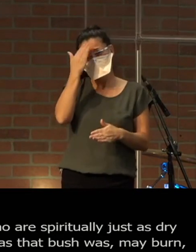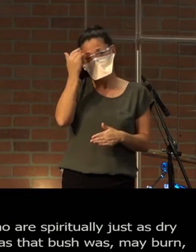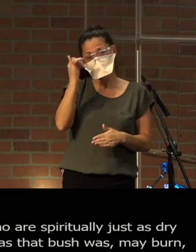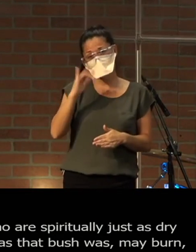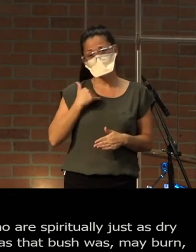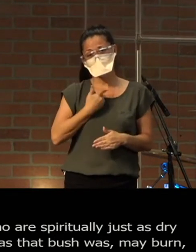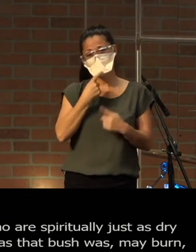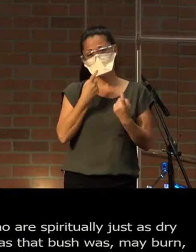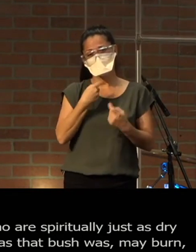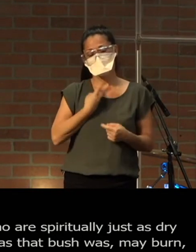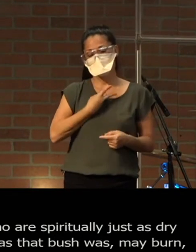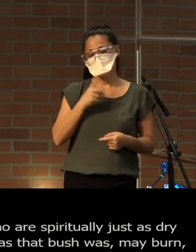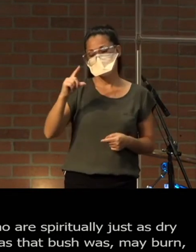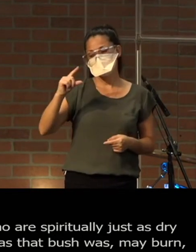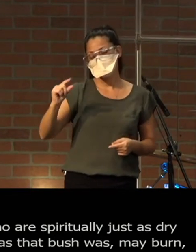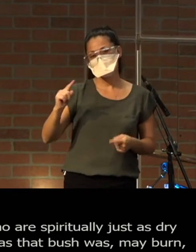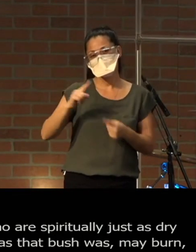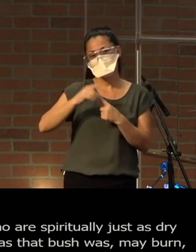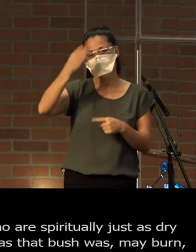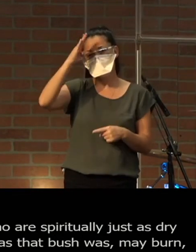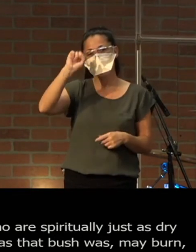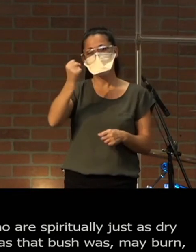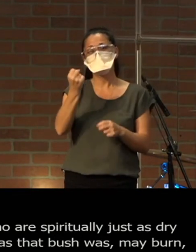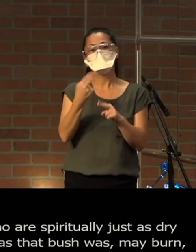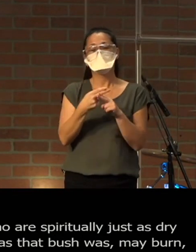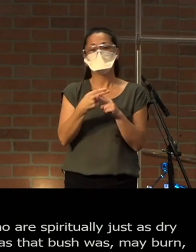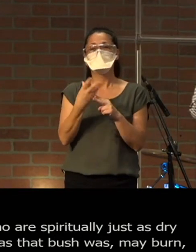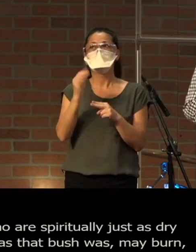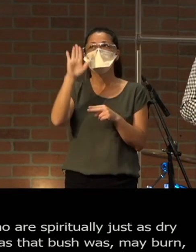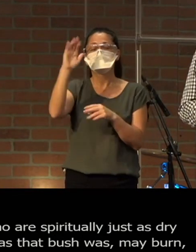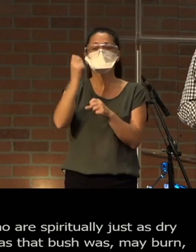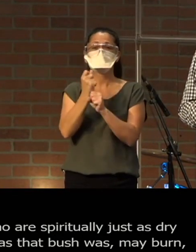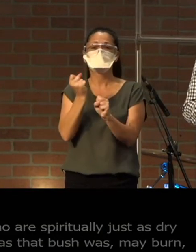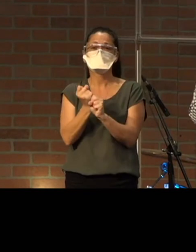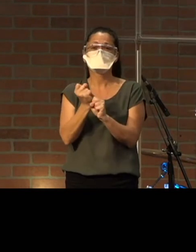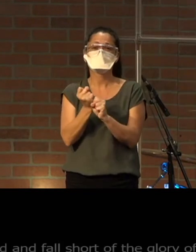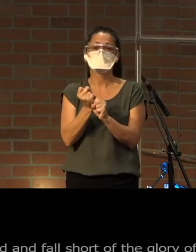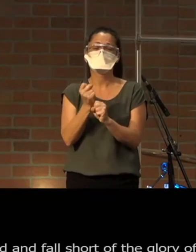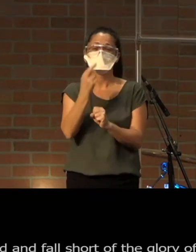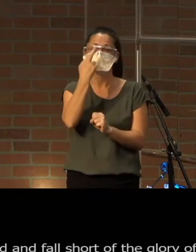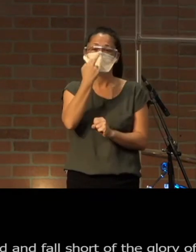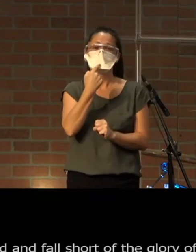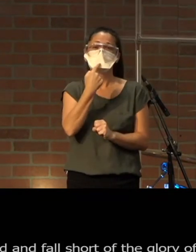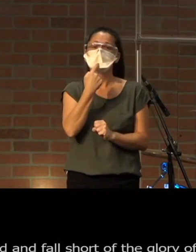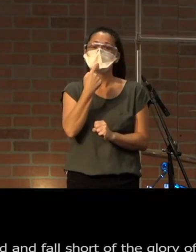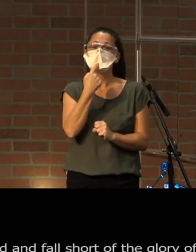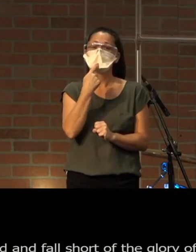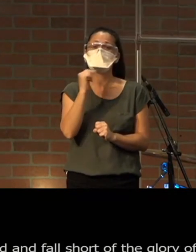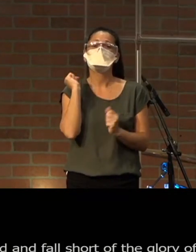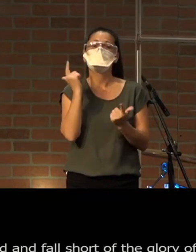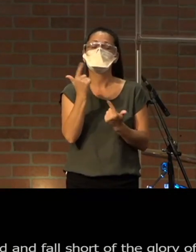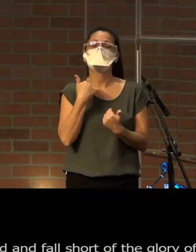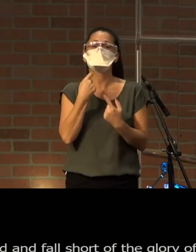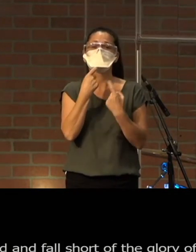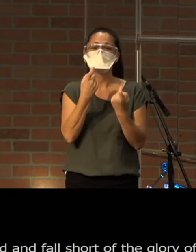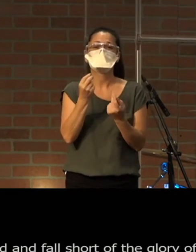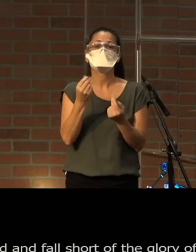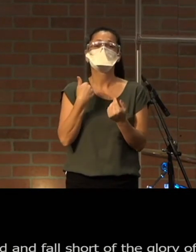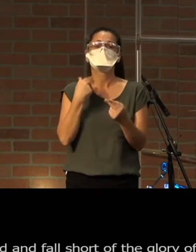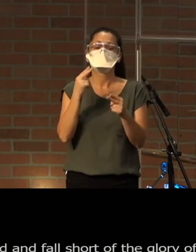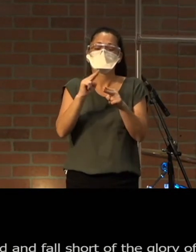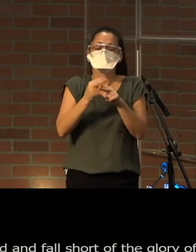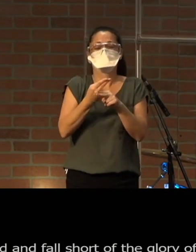name and his creation. Romans 3:23 says this, "For all have sinned and fall short of the